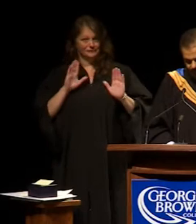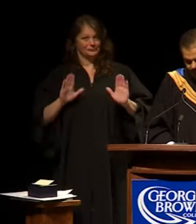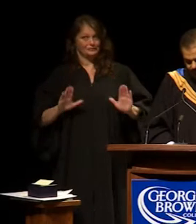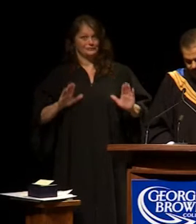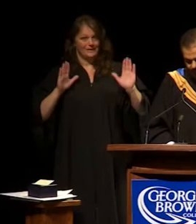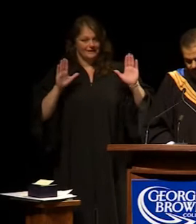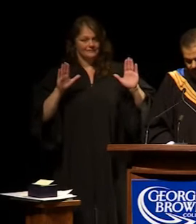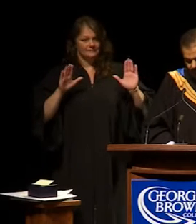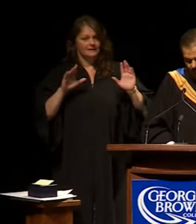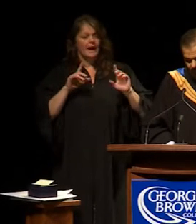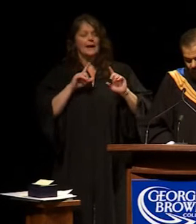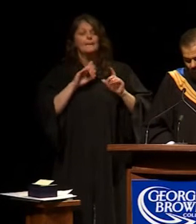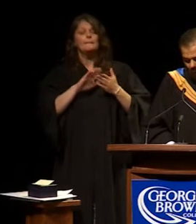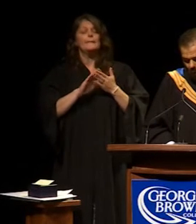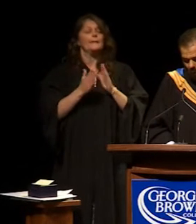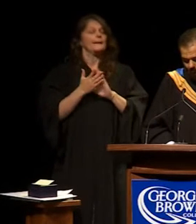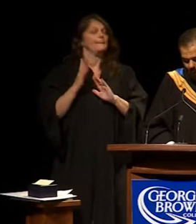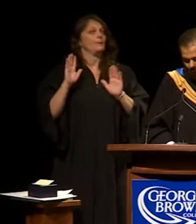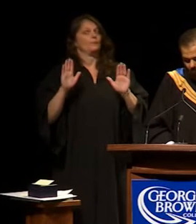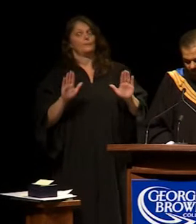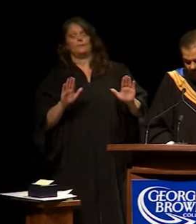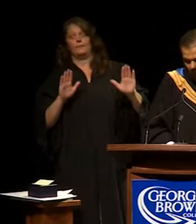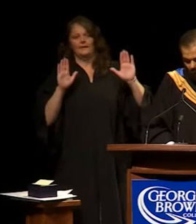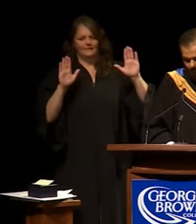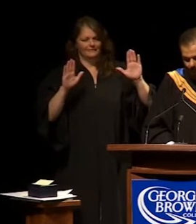world.